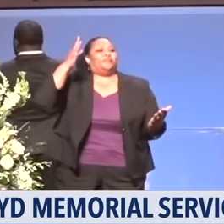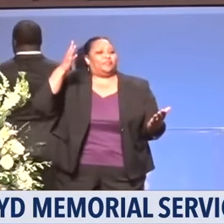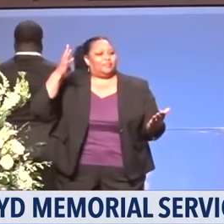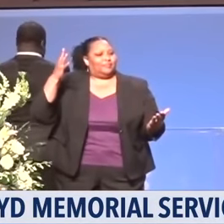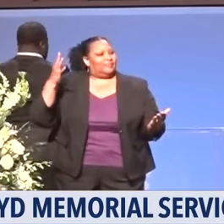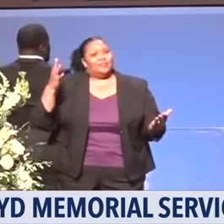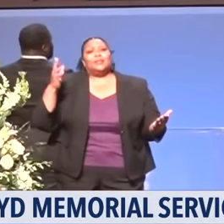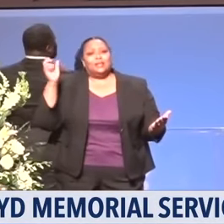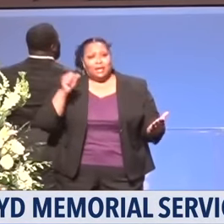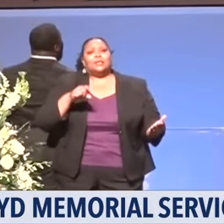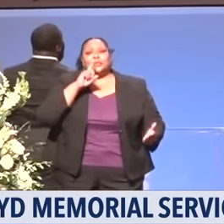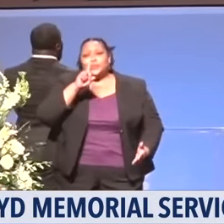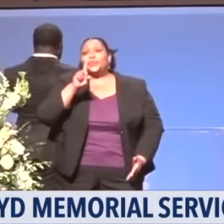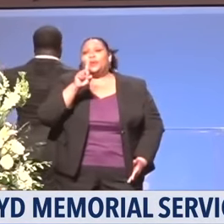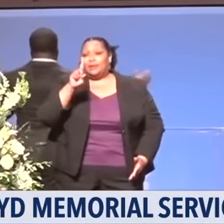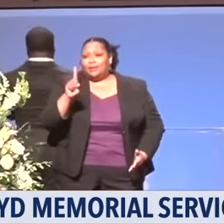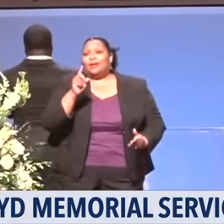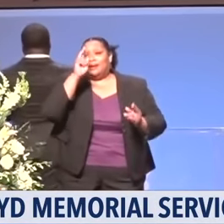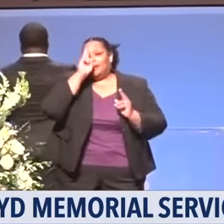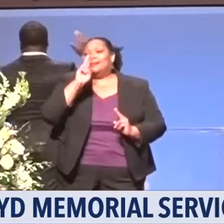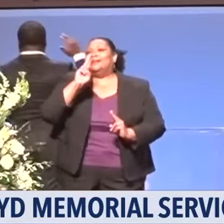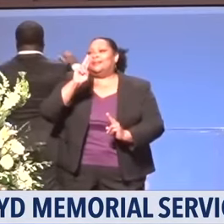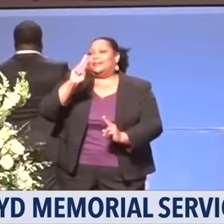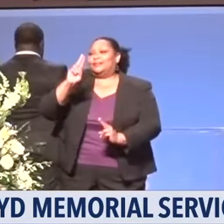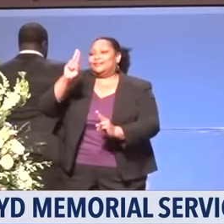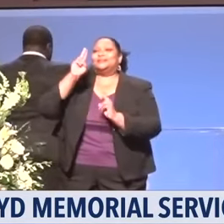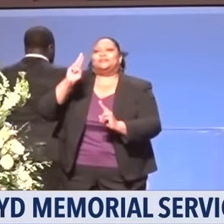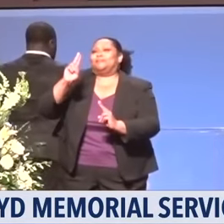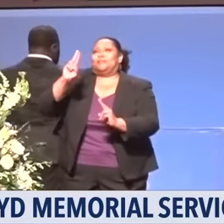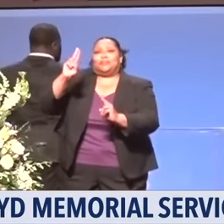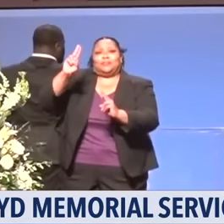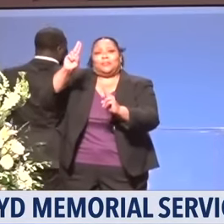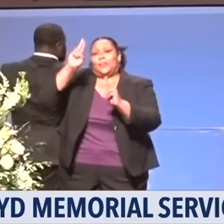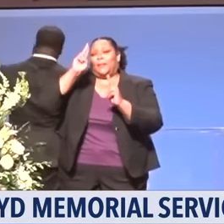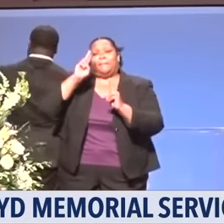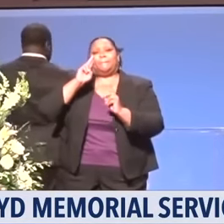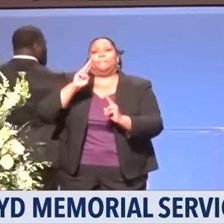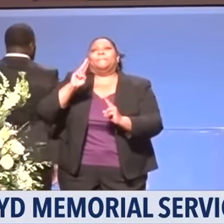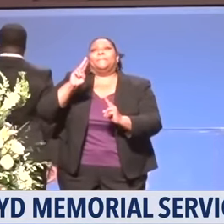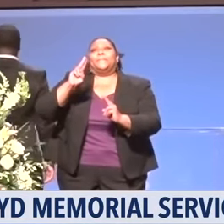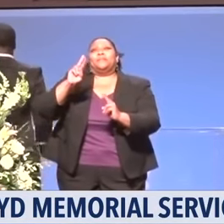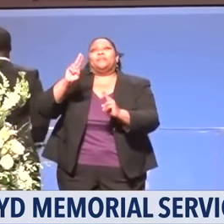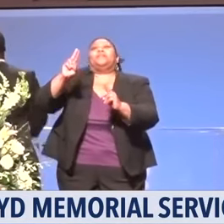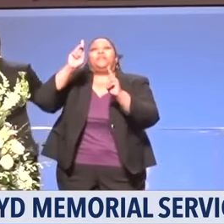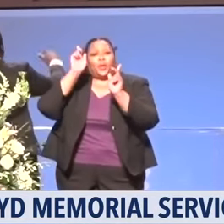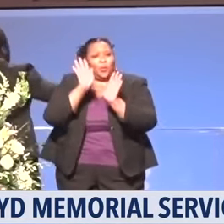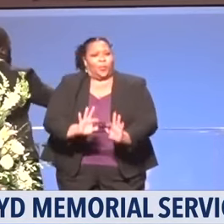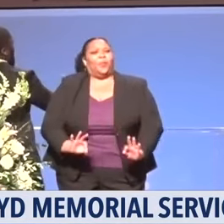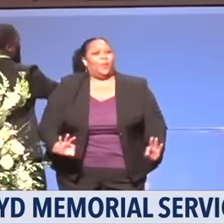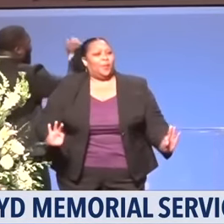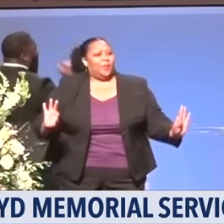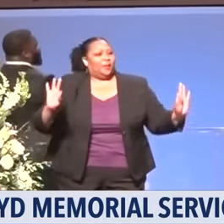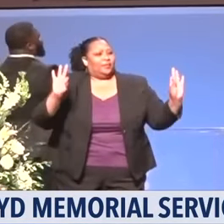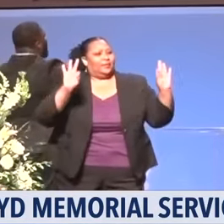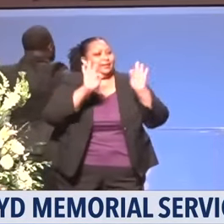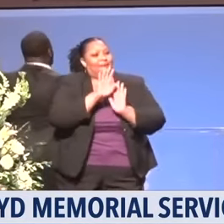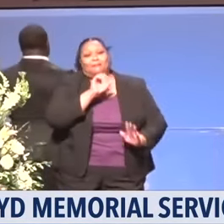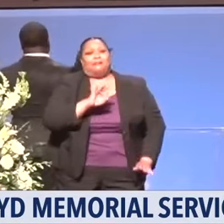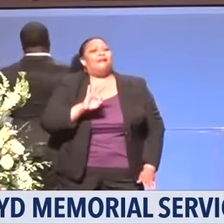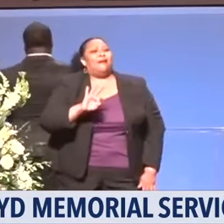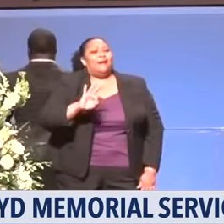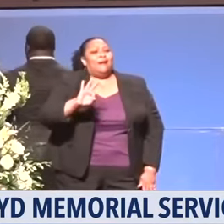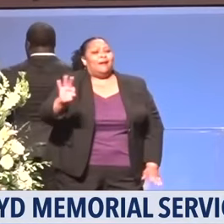glory He's worthy of glory, honor, and the honor. And he's worthy.